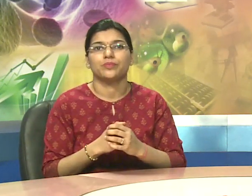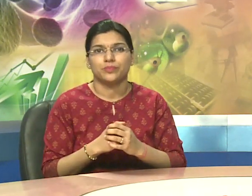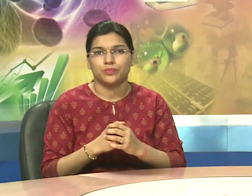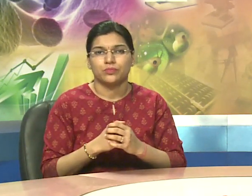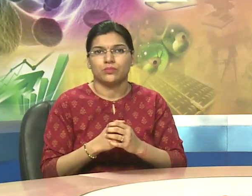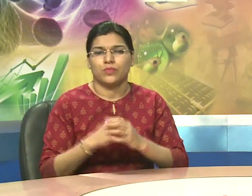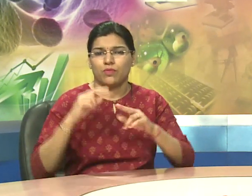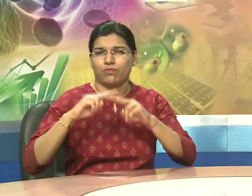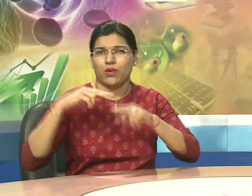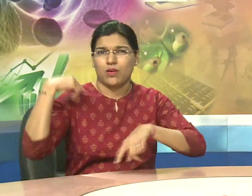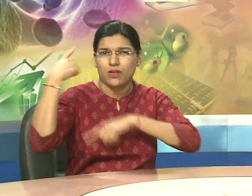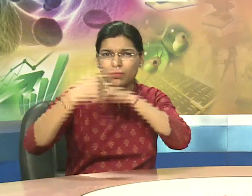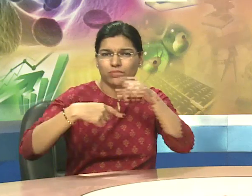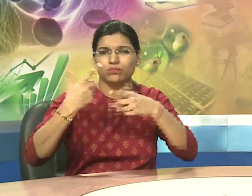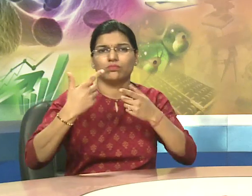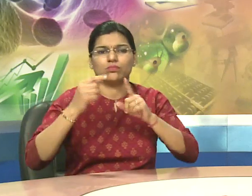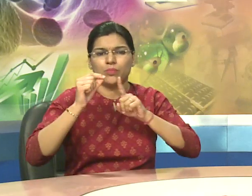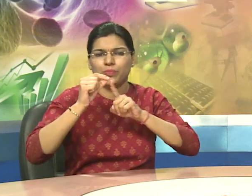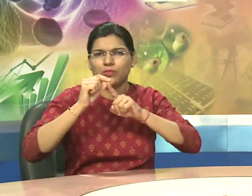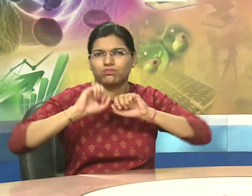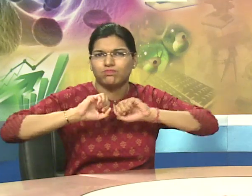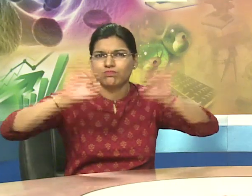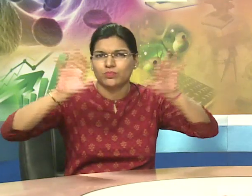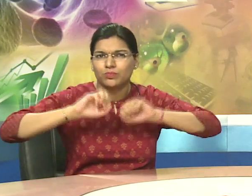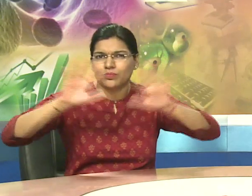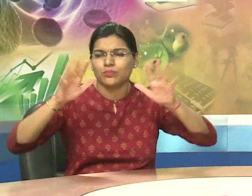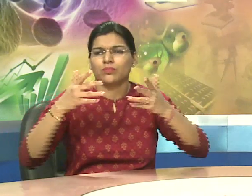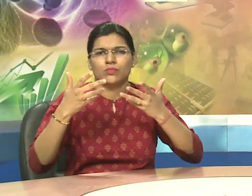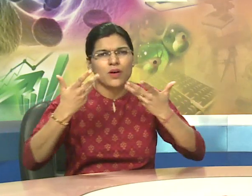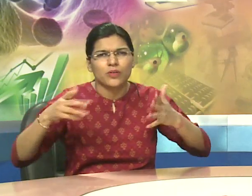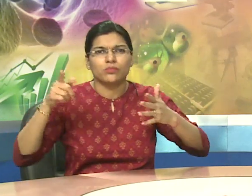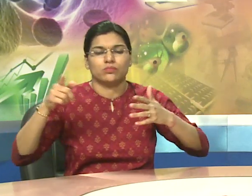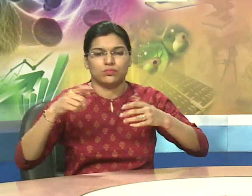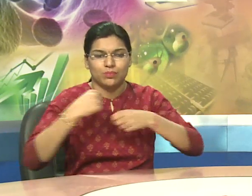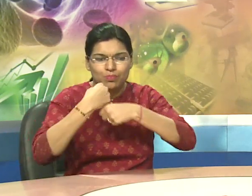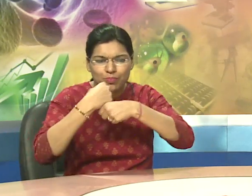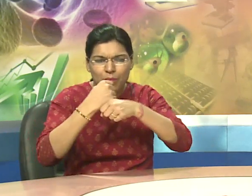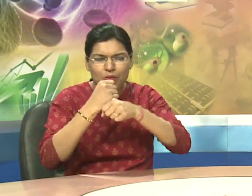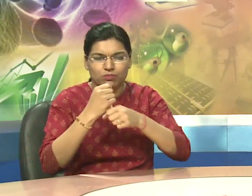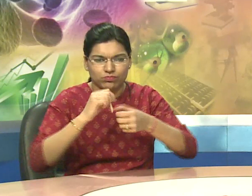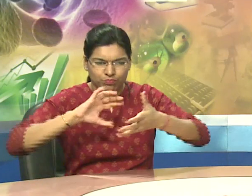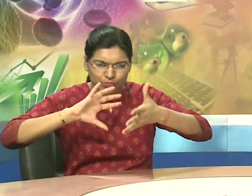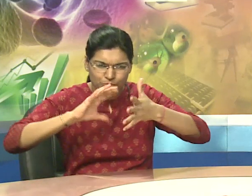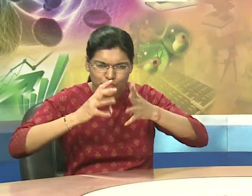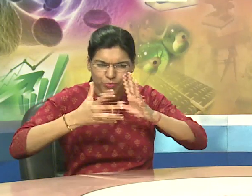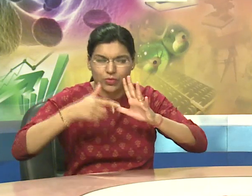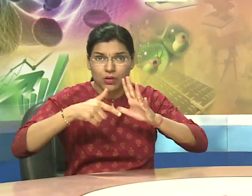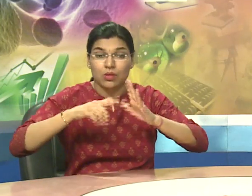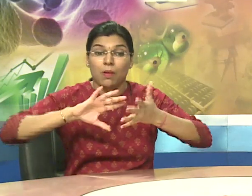persons for helping me. The term is auxiliary.